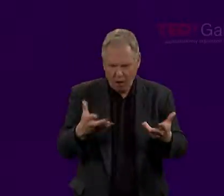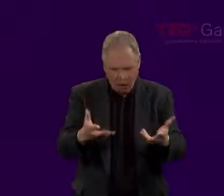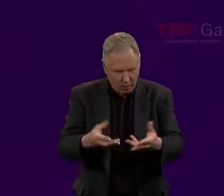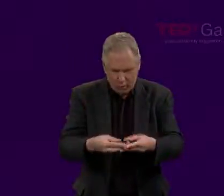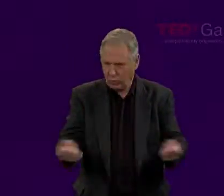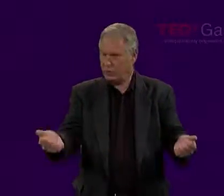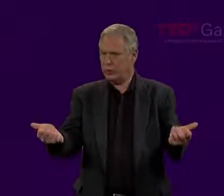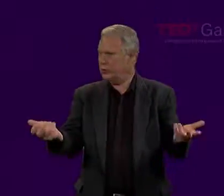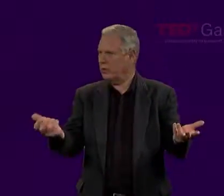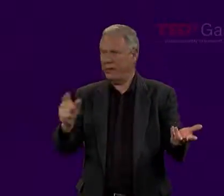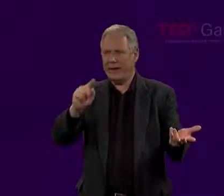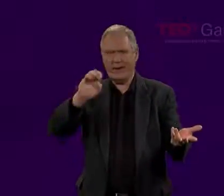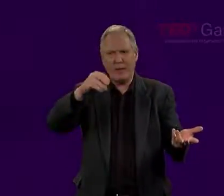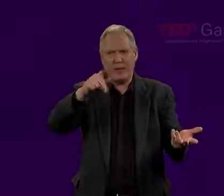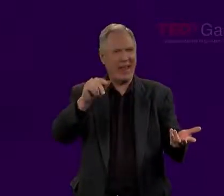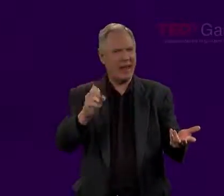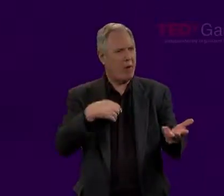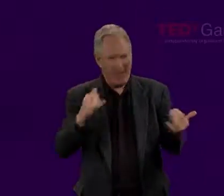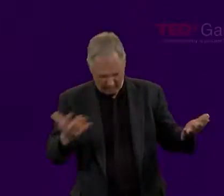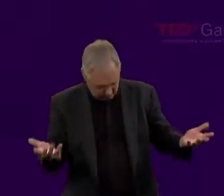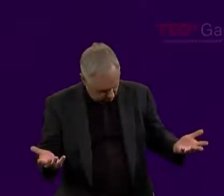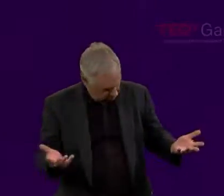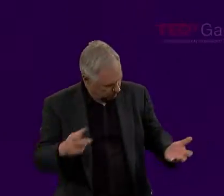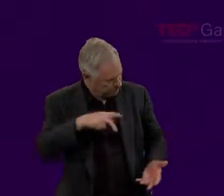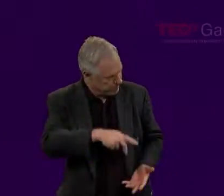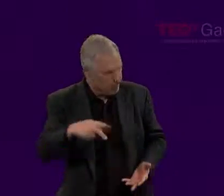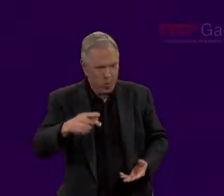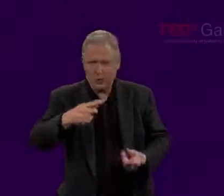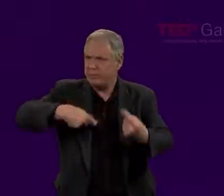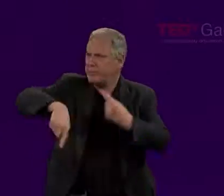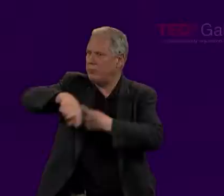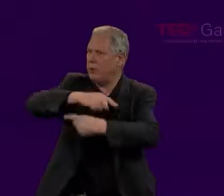other, back and forth, back and forth. It makes it clear.